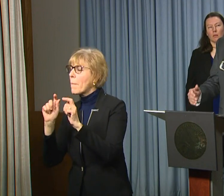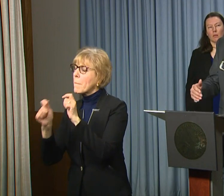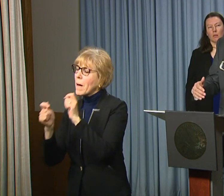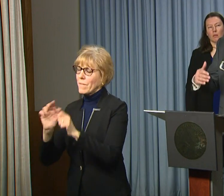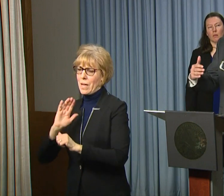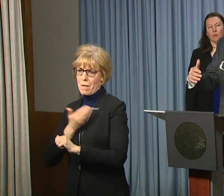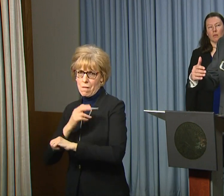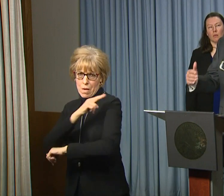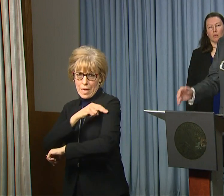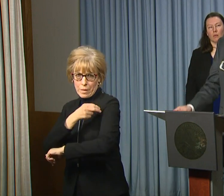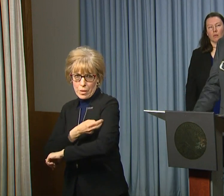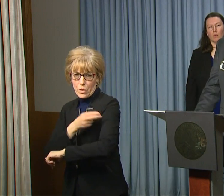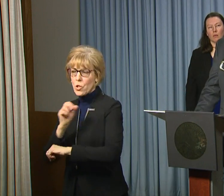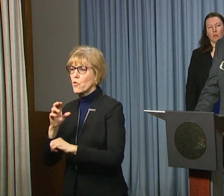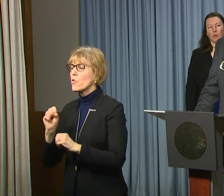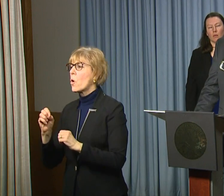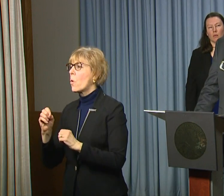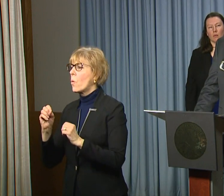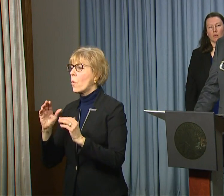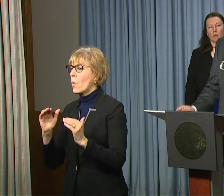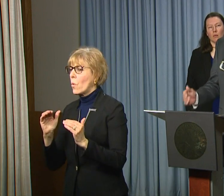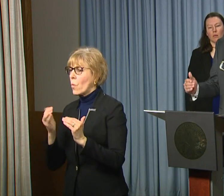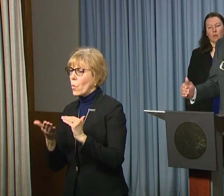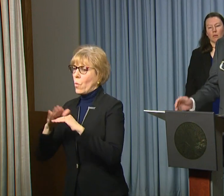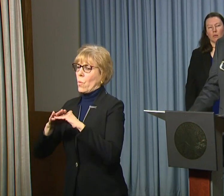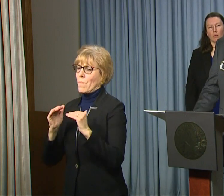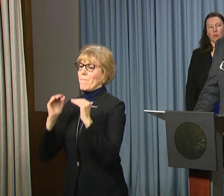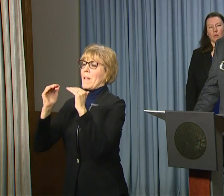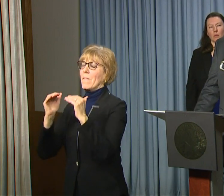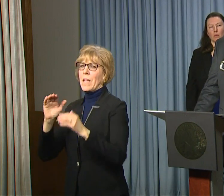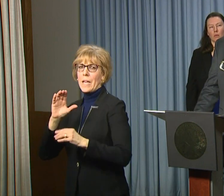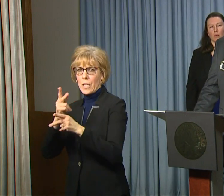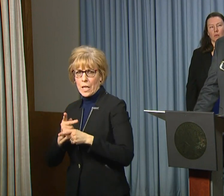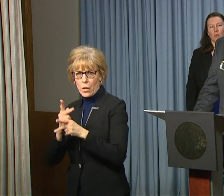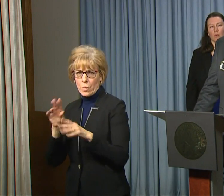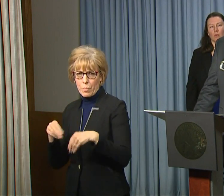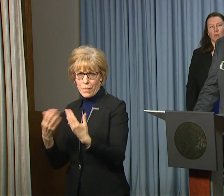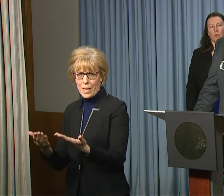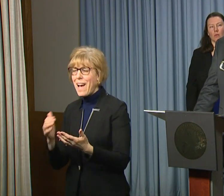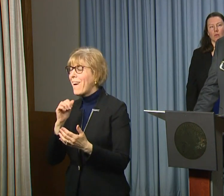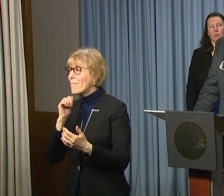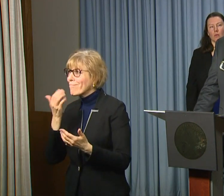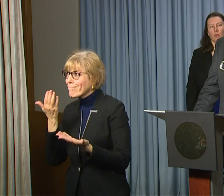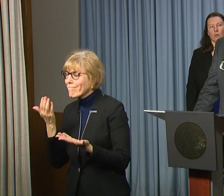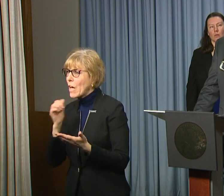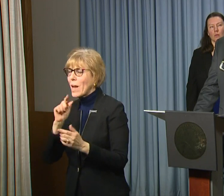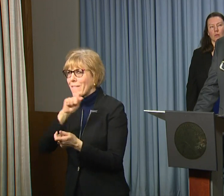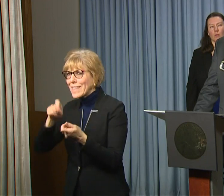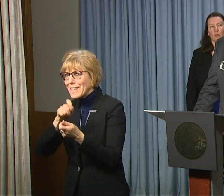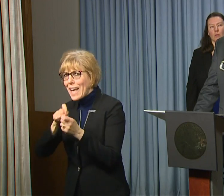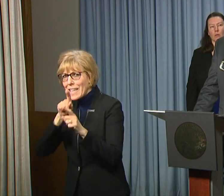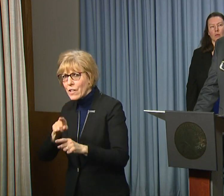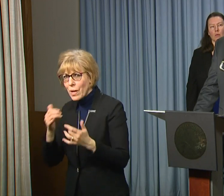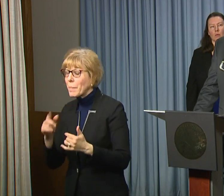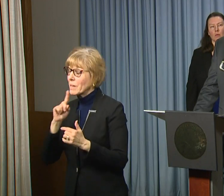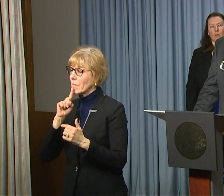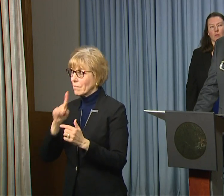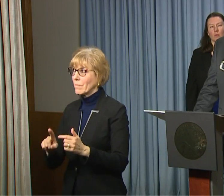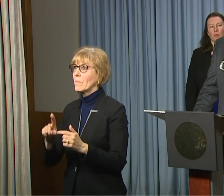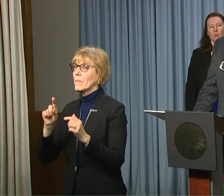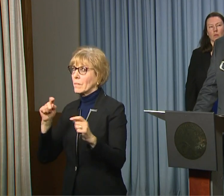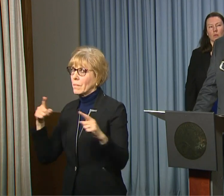maybe elevated care is provided. I don't have concrete answers for that yet, because that gets very complicated, but